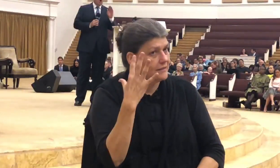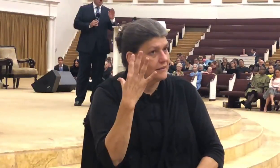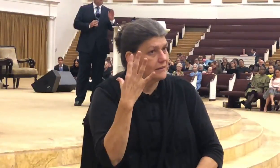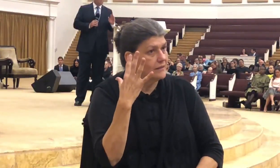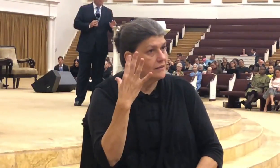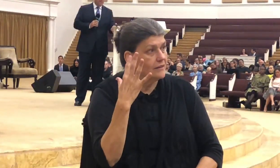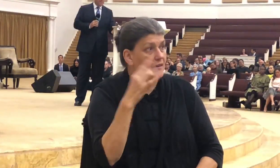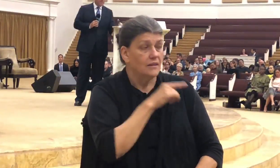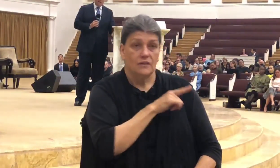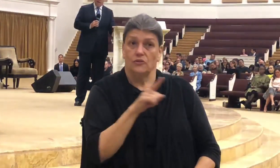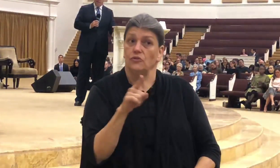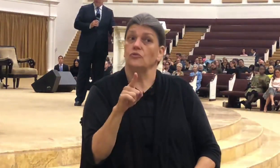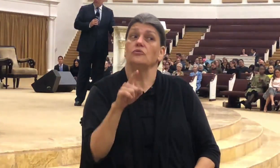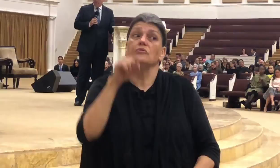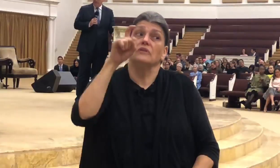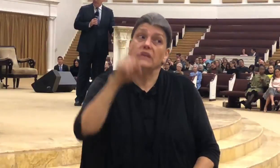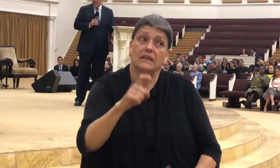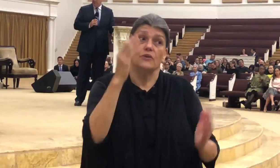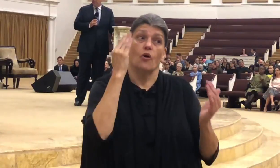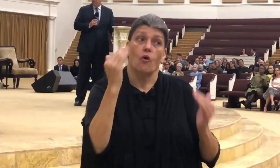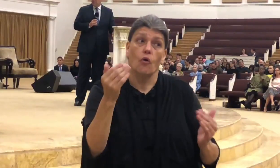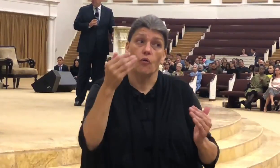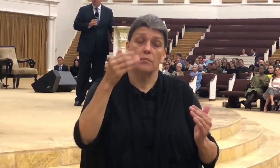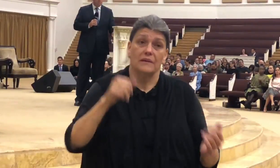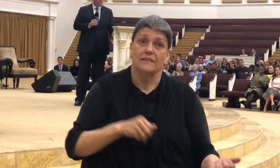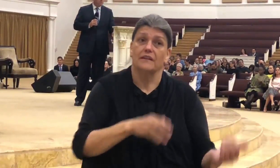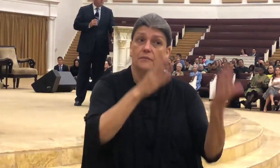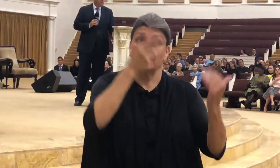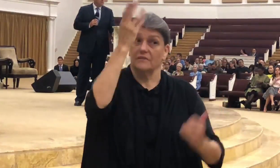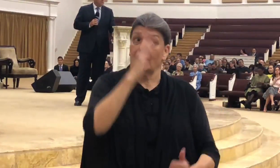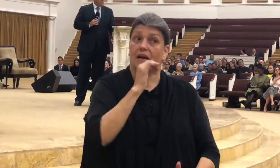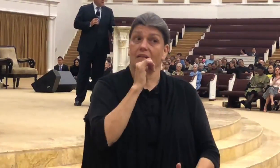you better hope the presence of God didn't come in here.